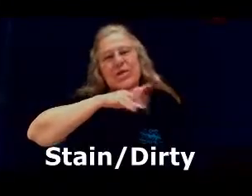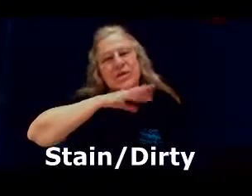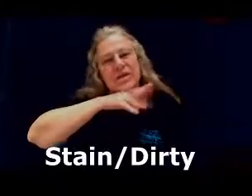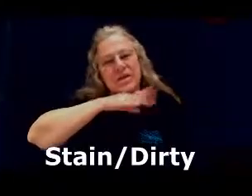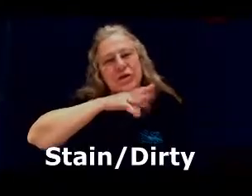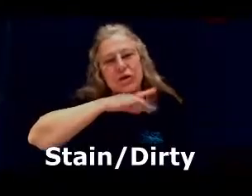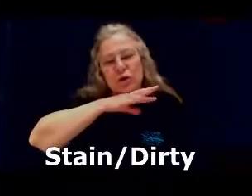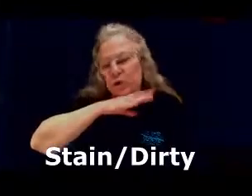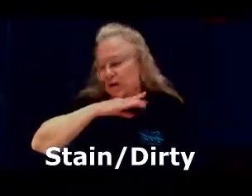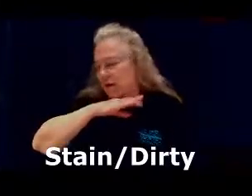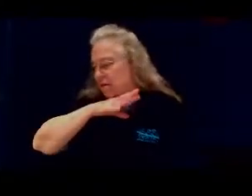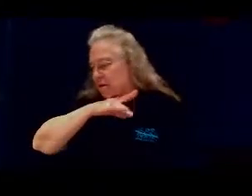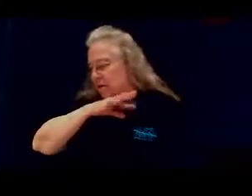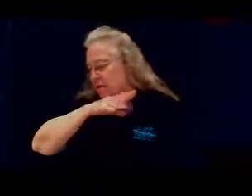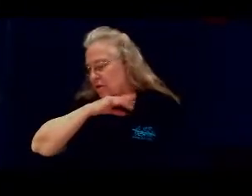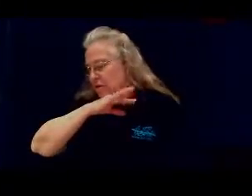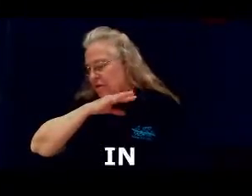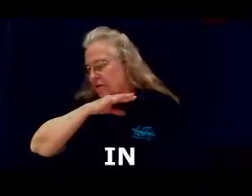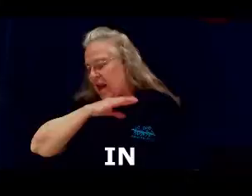that it's dirty. Stained.